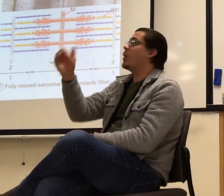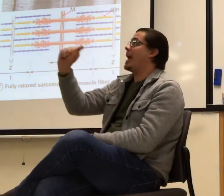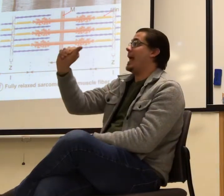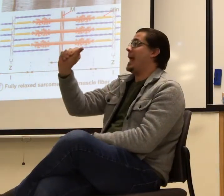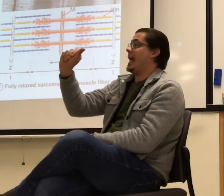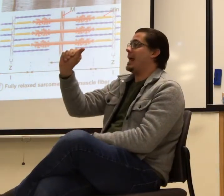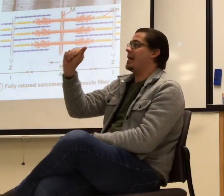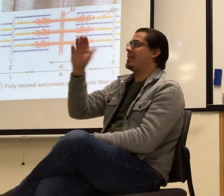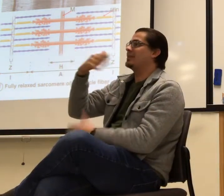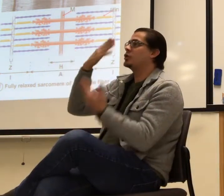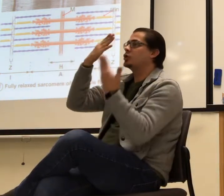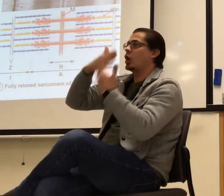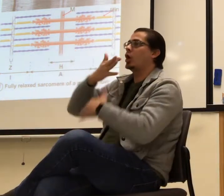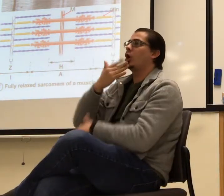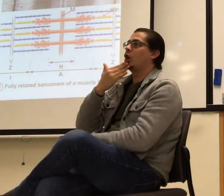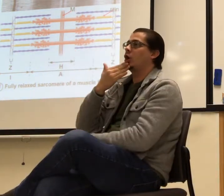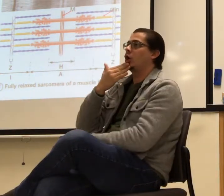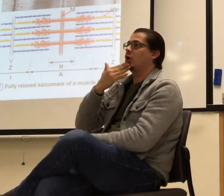These are the dark bands.